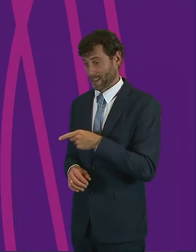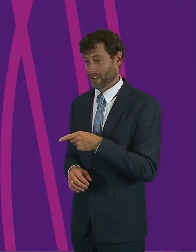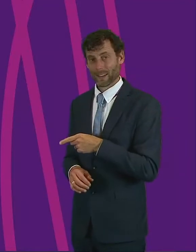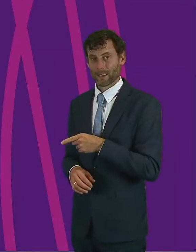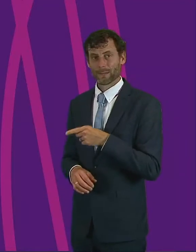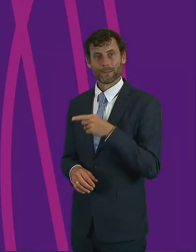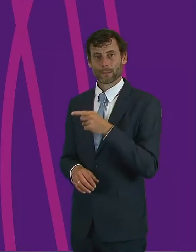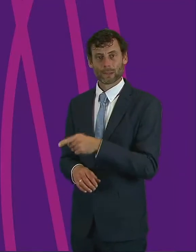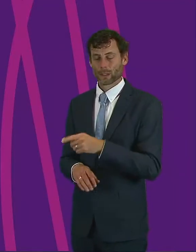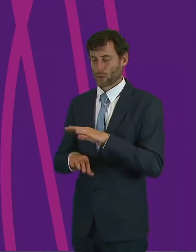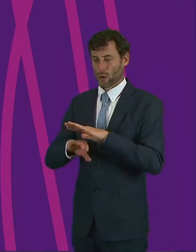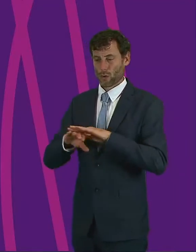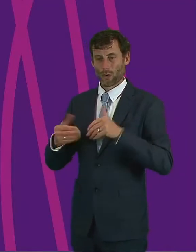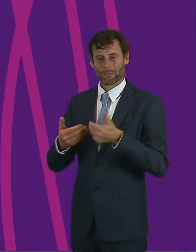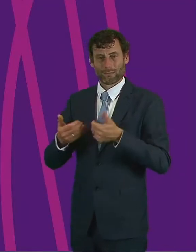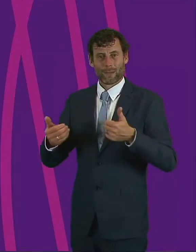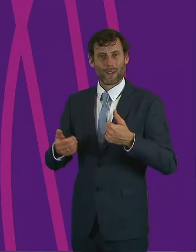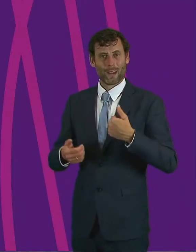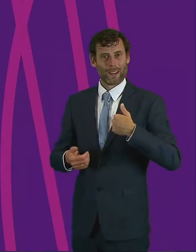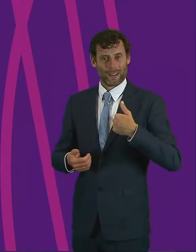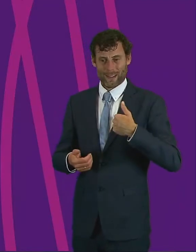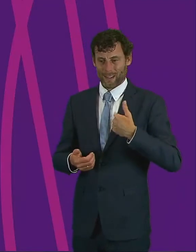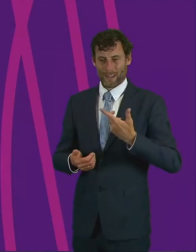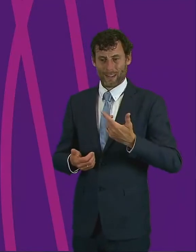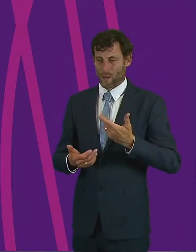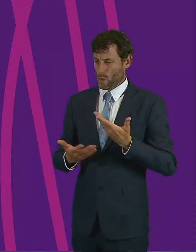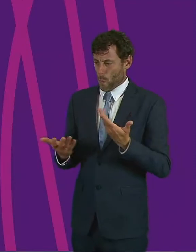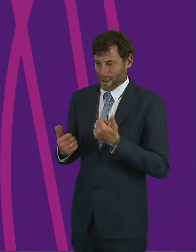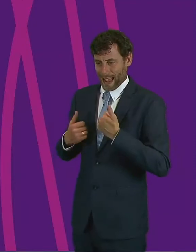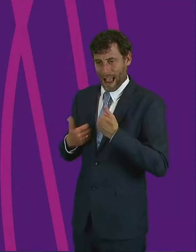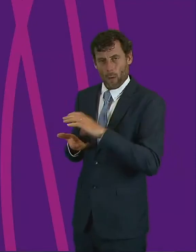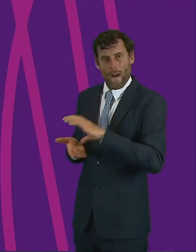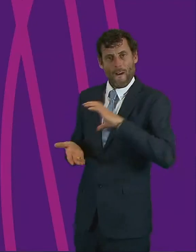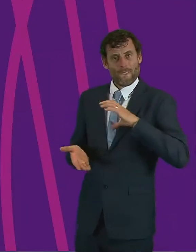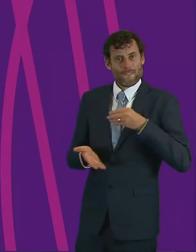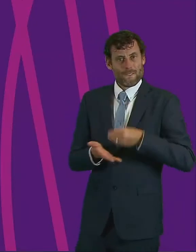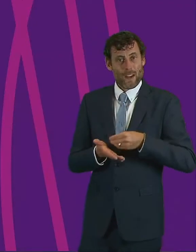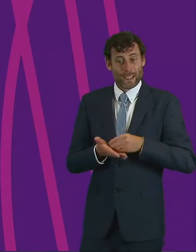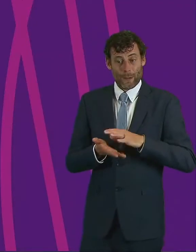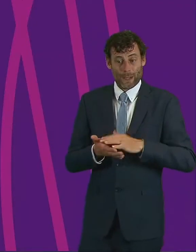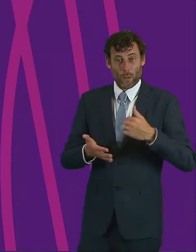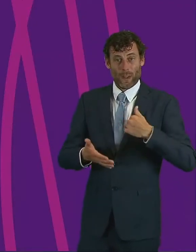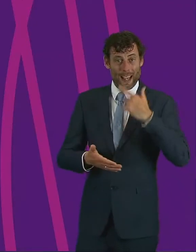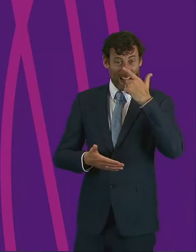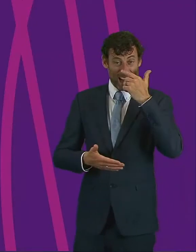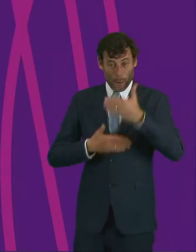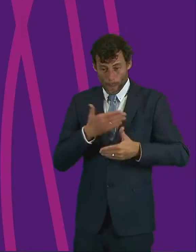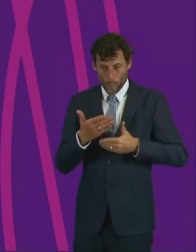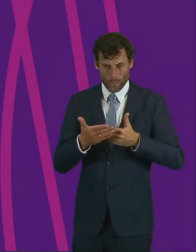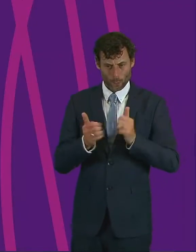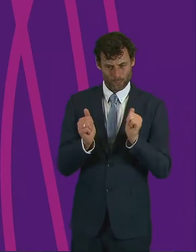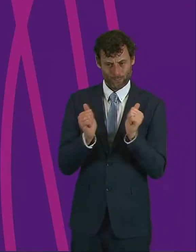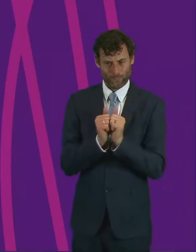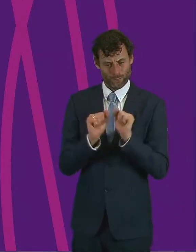and does not provide the Scottish Government with the funding that we need to enable us to tailor an economic response that meets Scotland's needs.